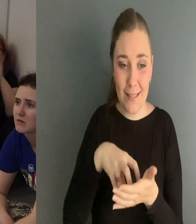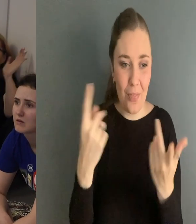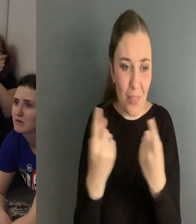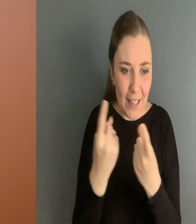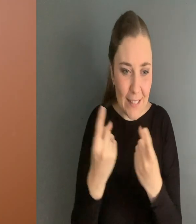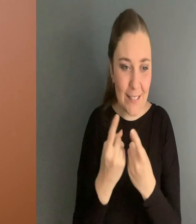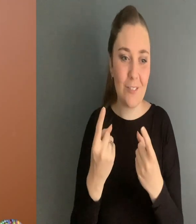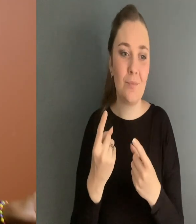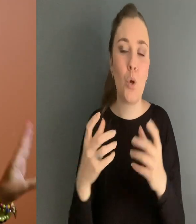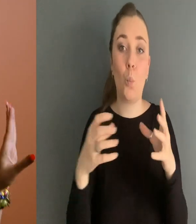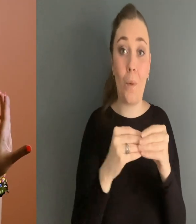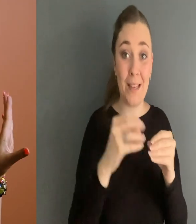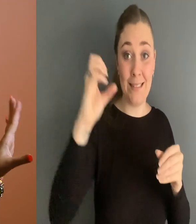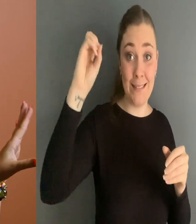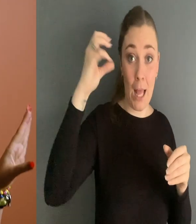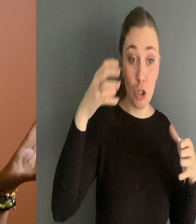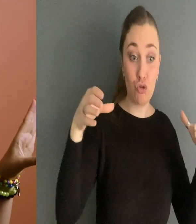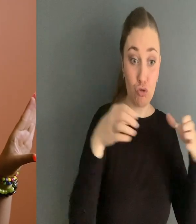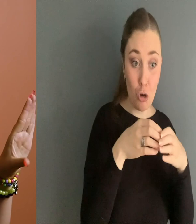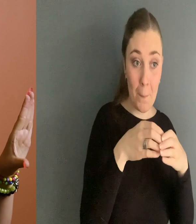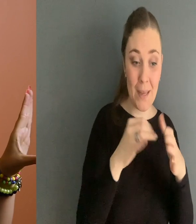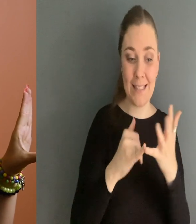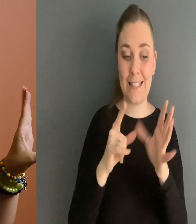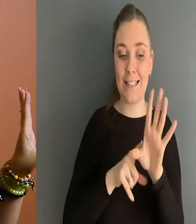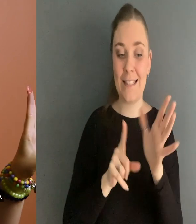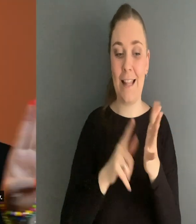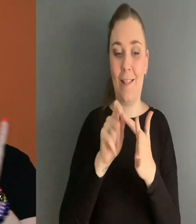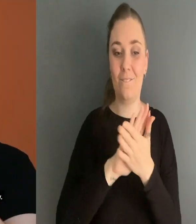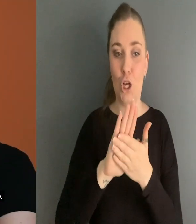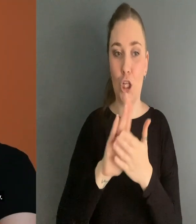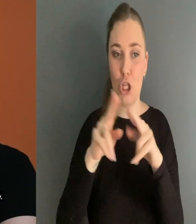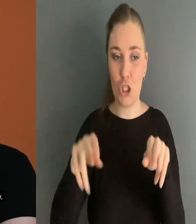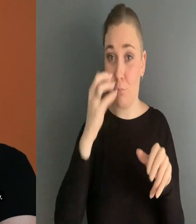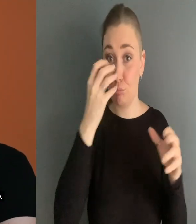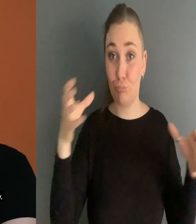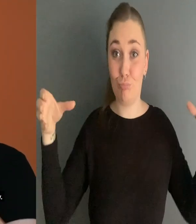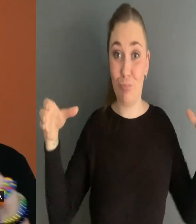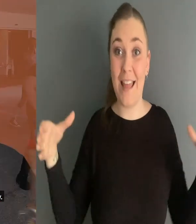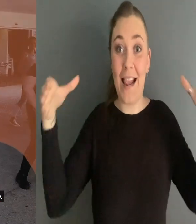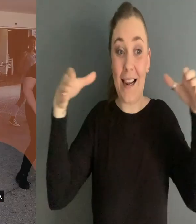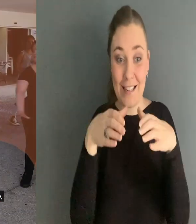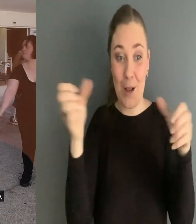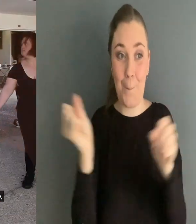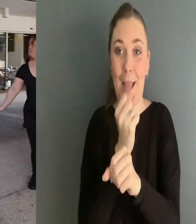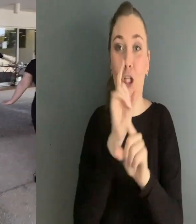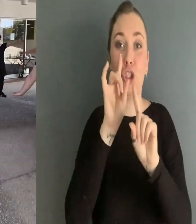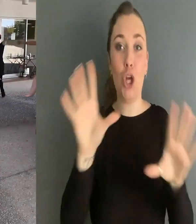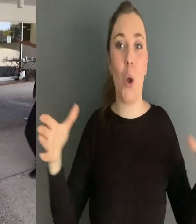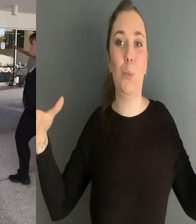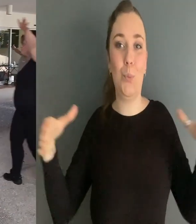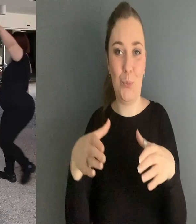with the Sunshine Troupe and Silph Circus we put them together and we make a show.